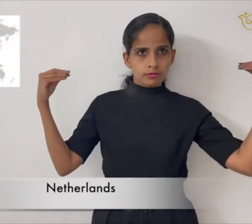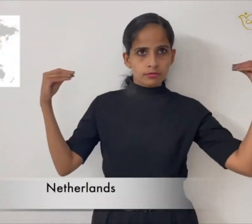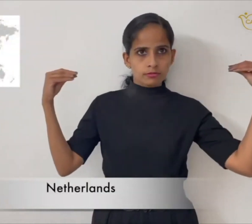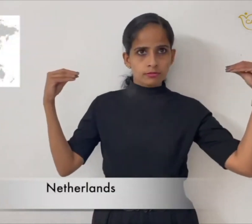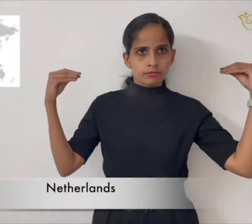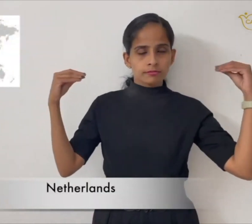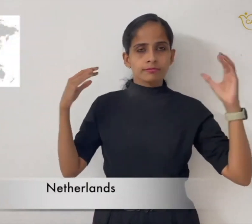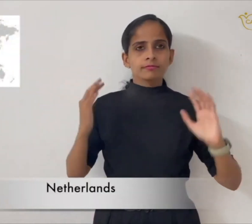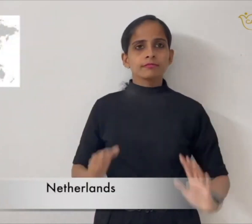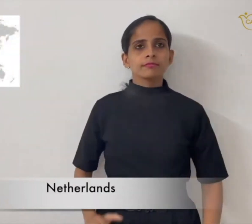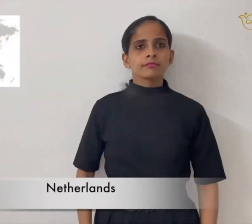Netherlands,